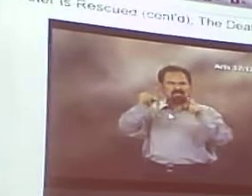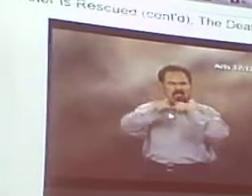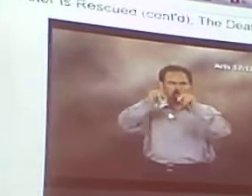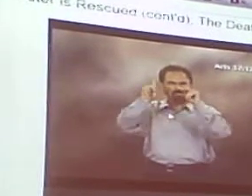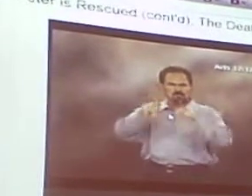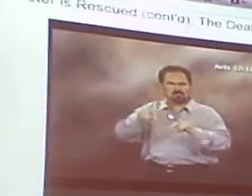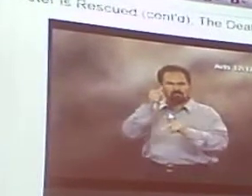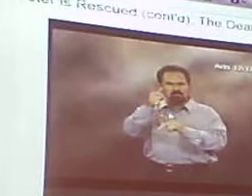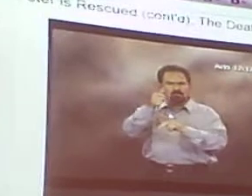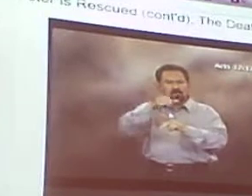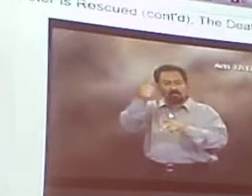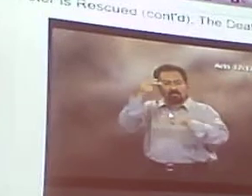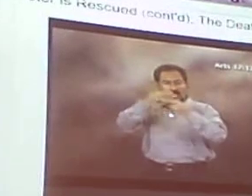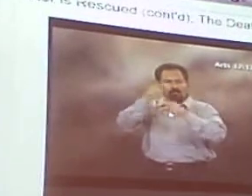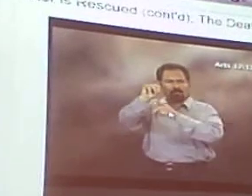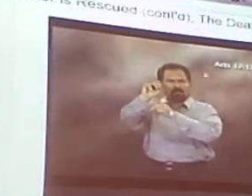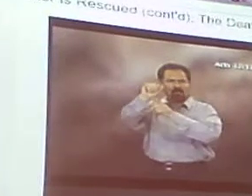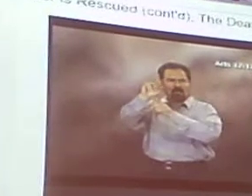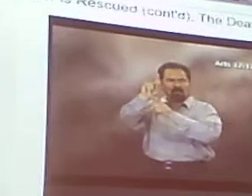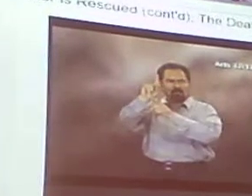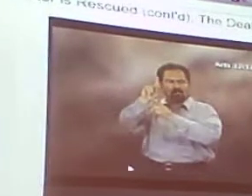Oh, you know what? I'm going to skip ahead just a little bit.